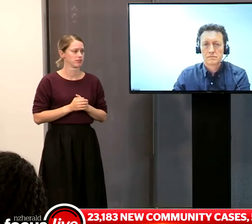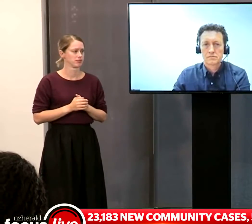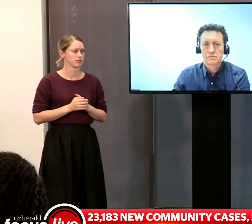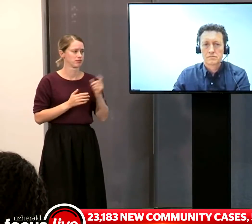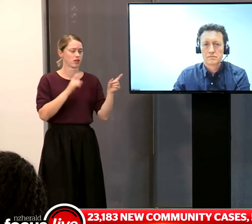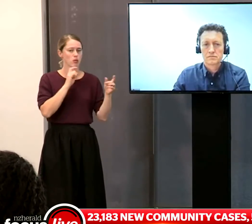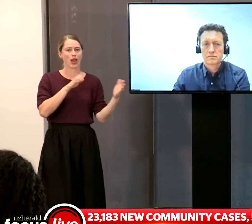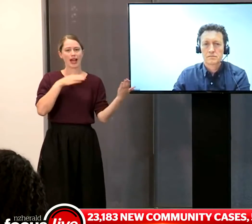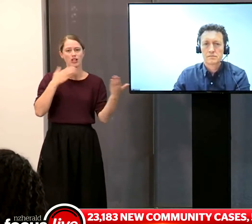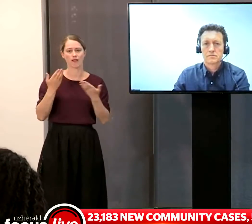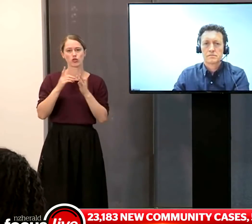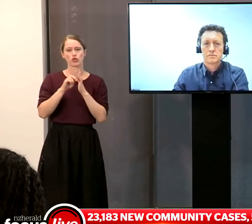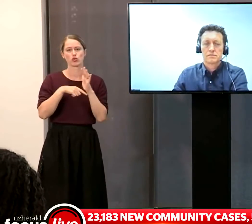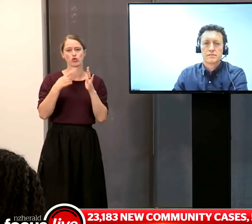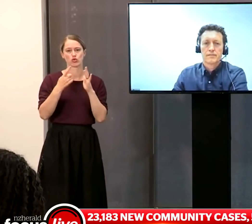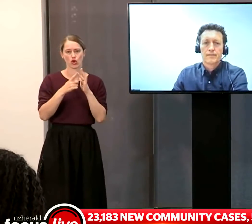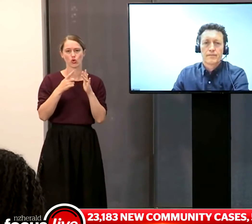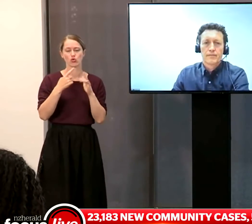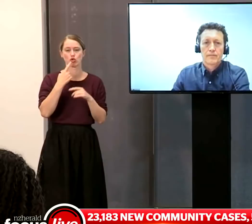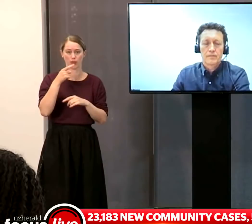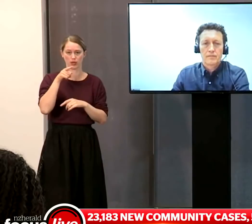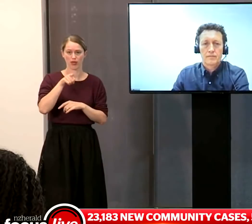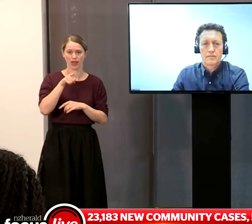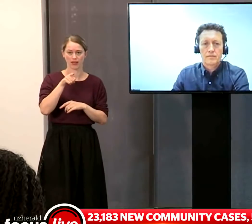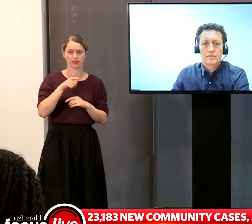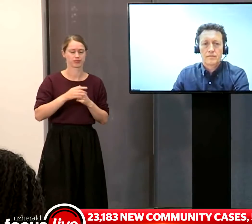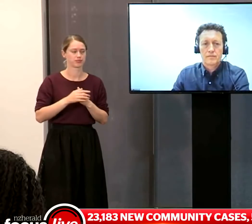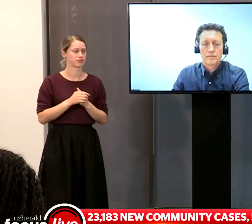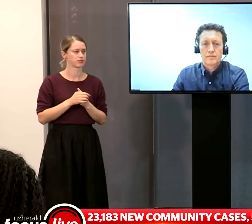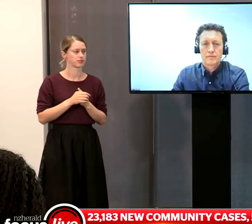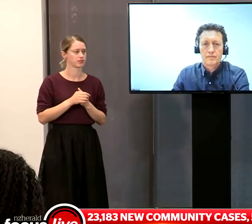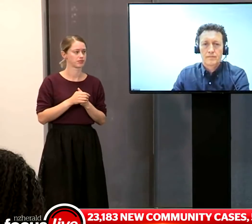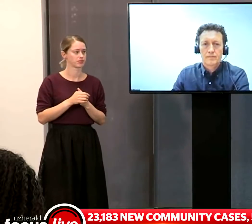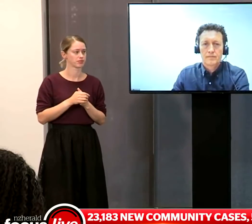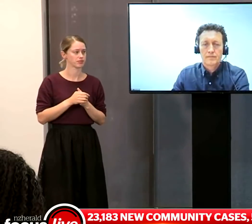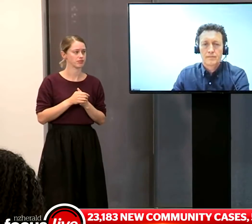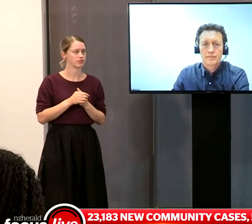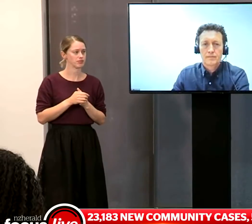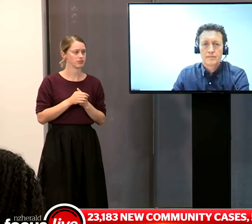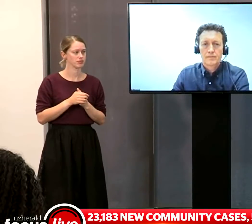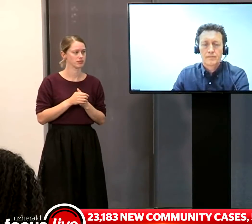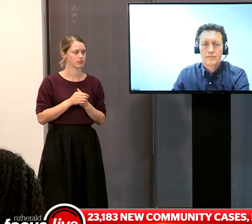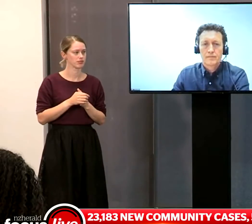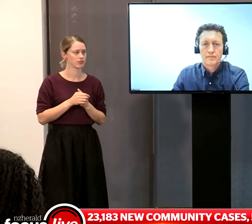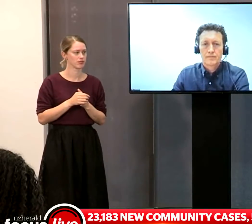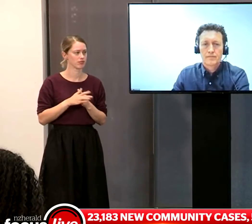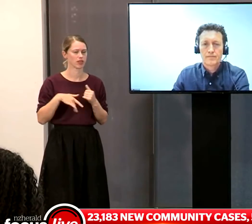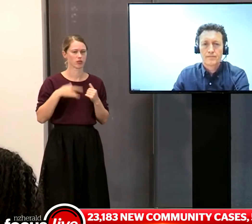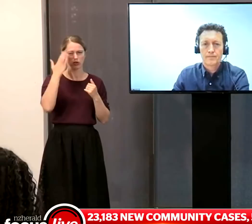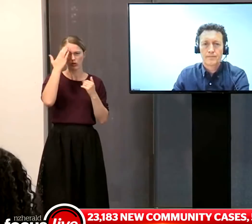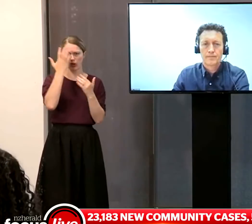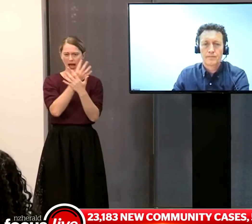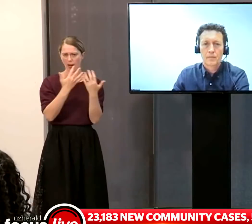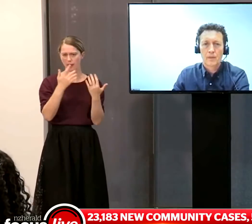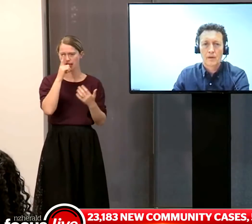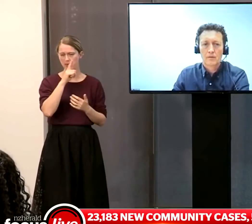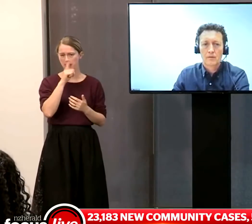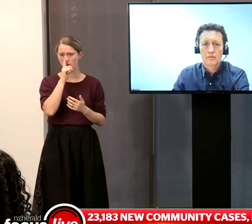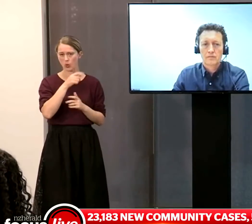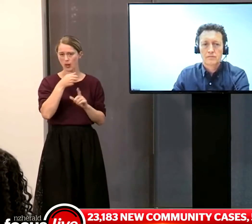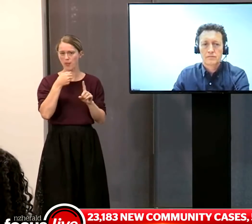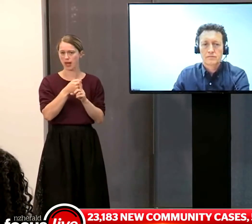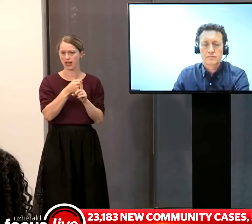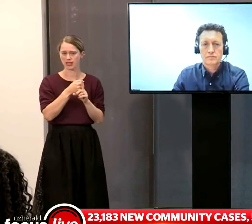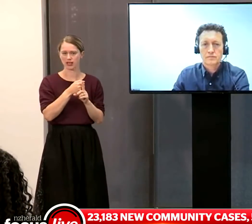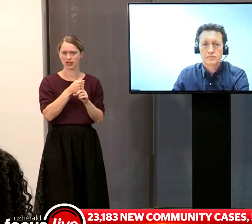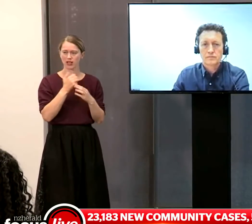to hand over to Joe to comment on this, and what I would say is I don't think we'd have an estimate of how many people it would be